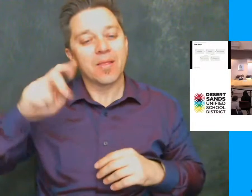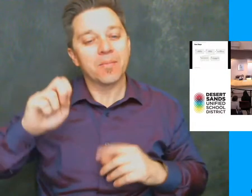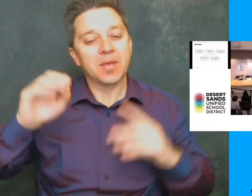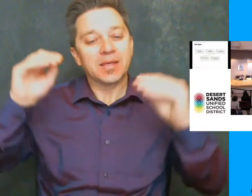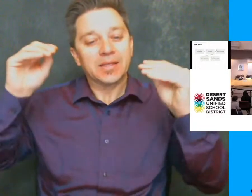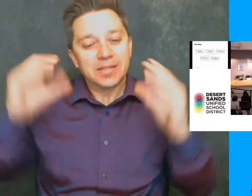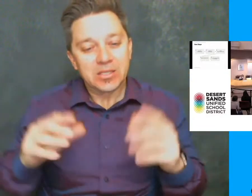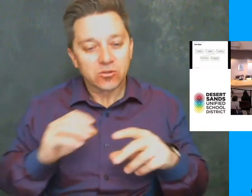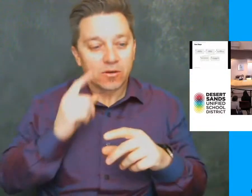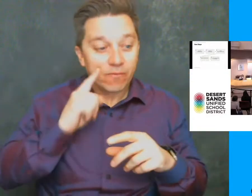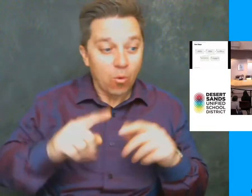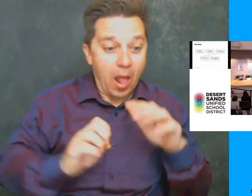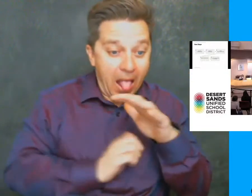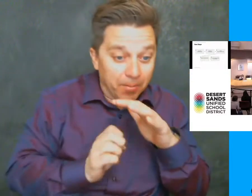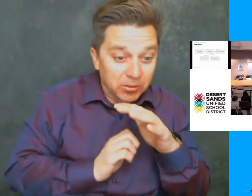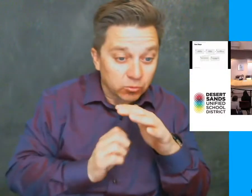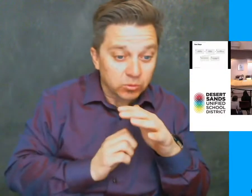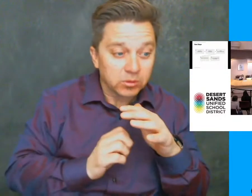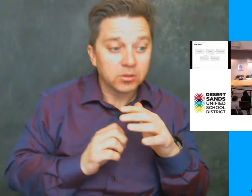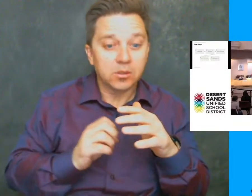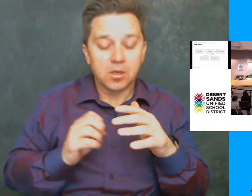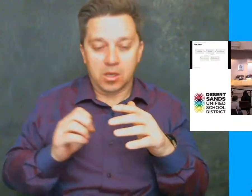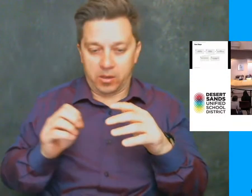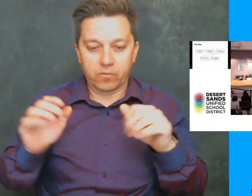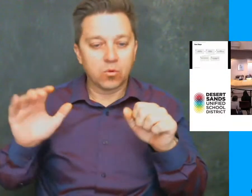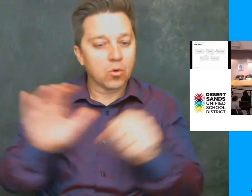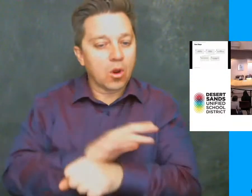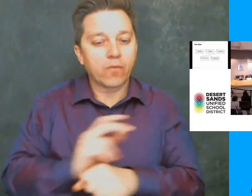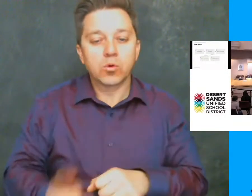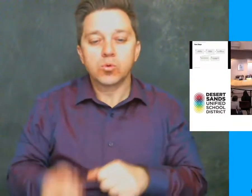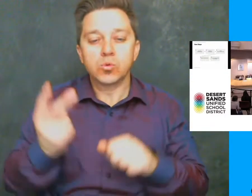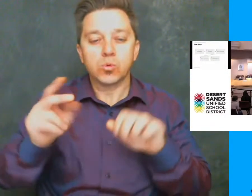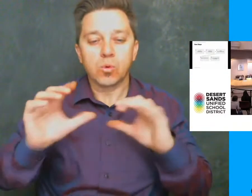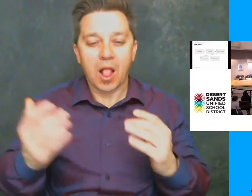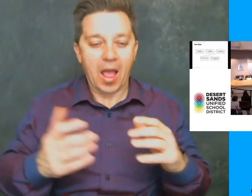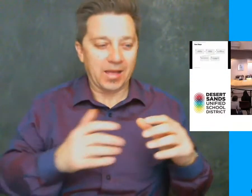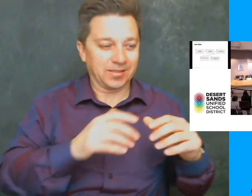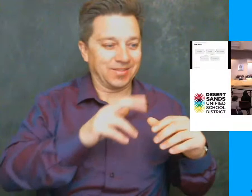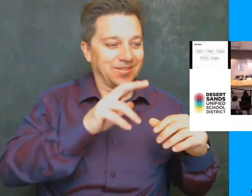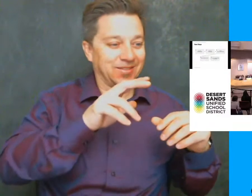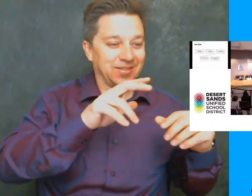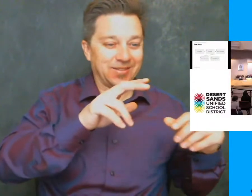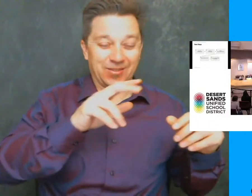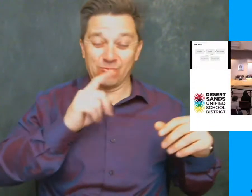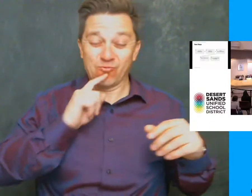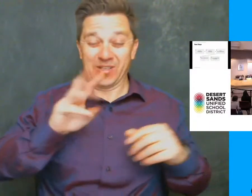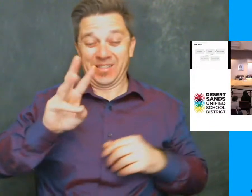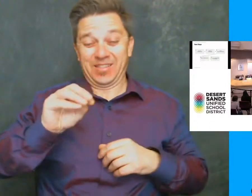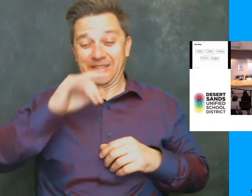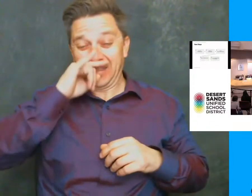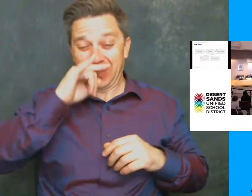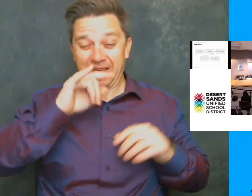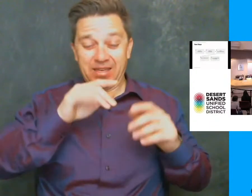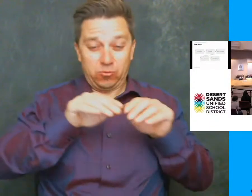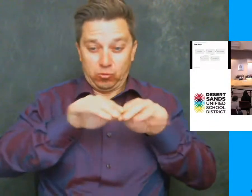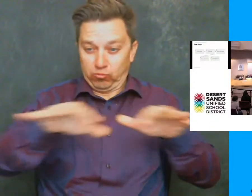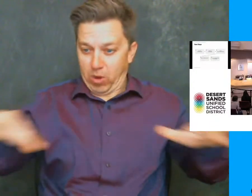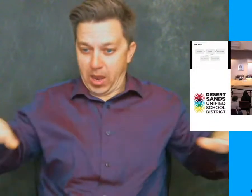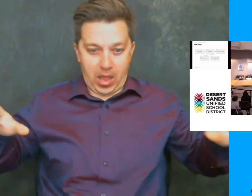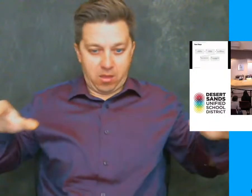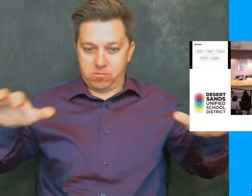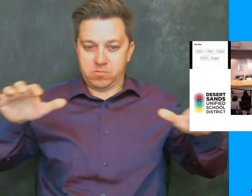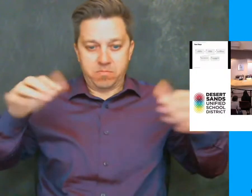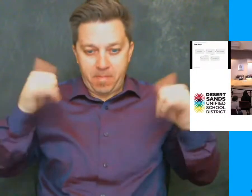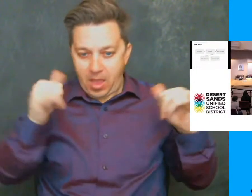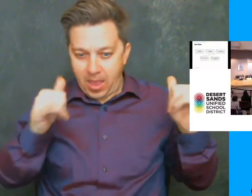in elementary that has to cover two complete classes for 60 kids to spread out effectively and do some activities, you know.